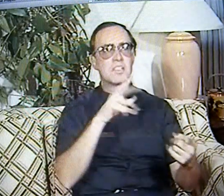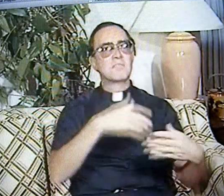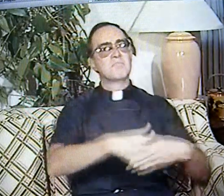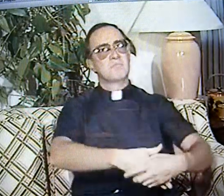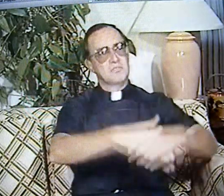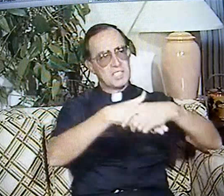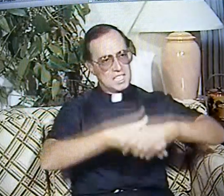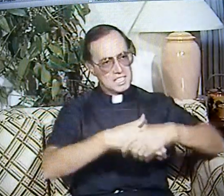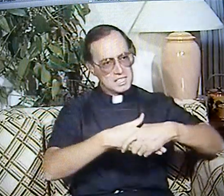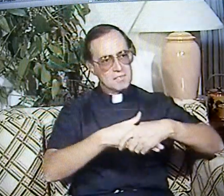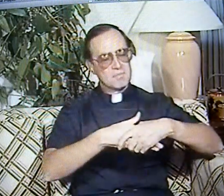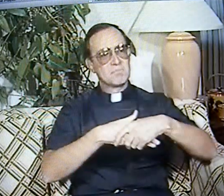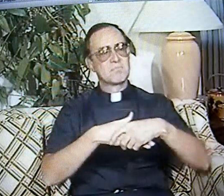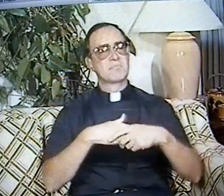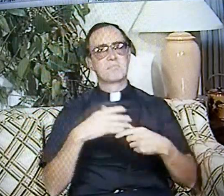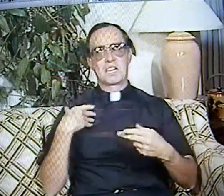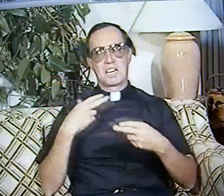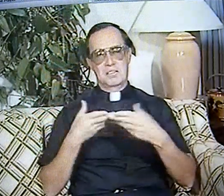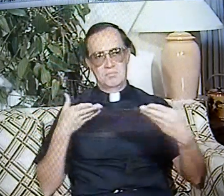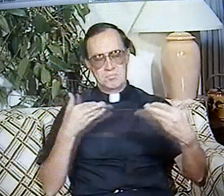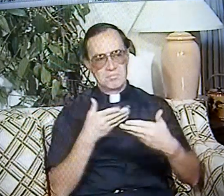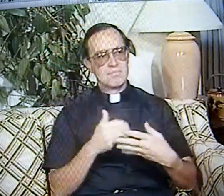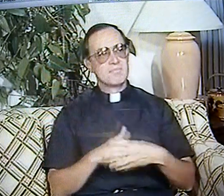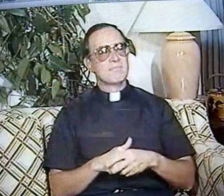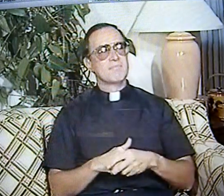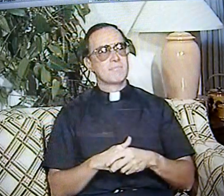man standing there, Father Joseph. We shook hands.